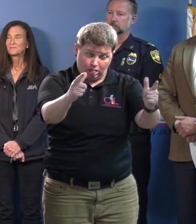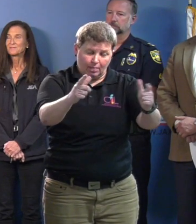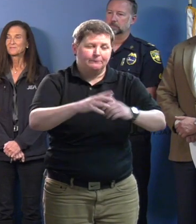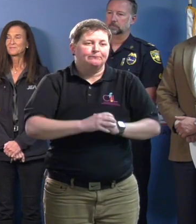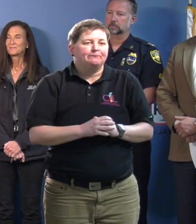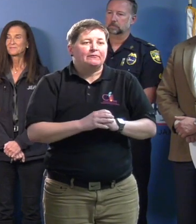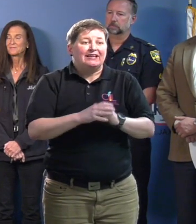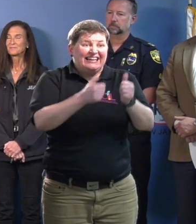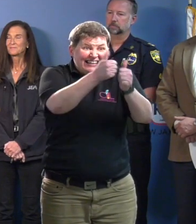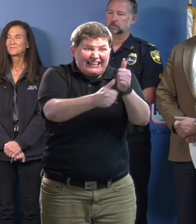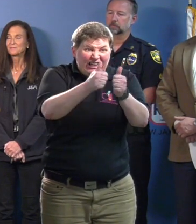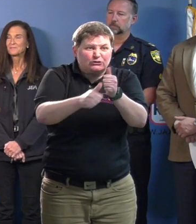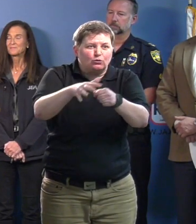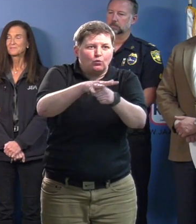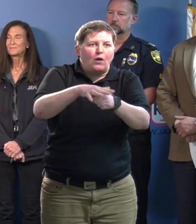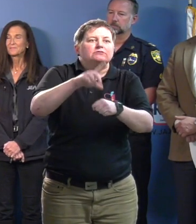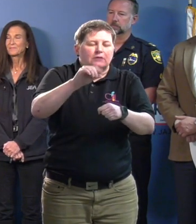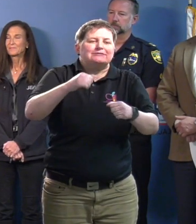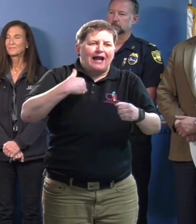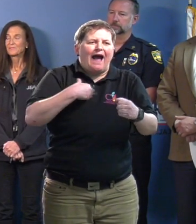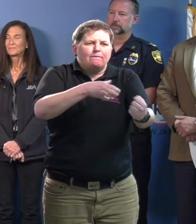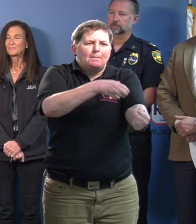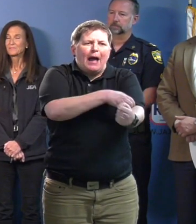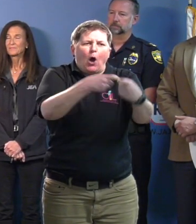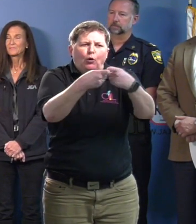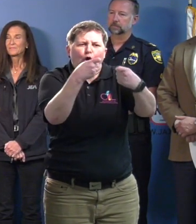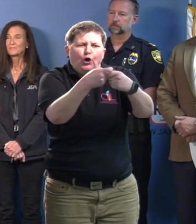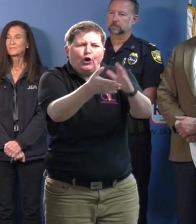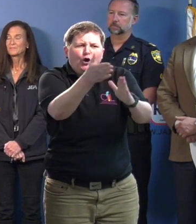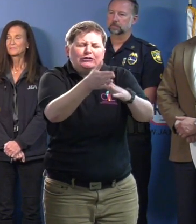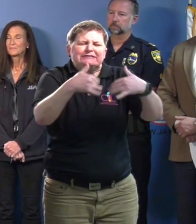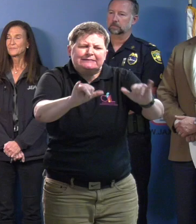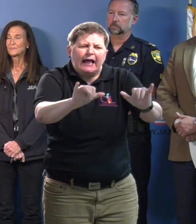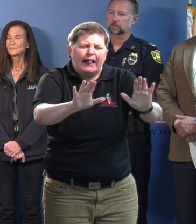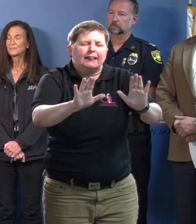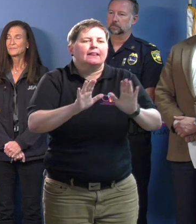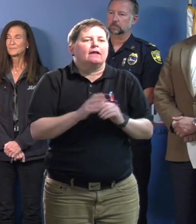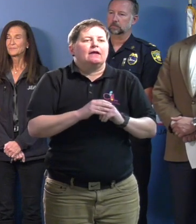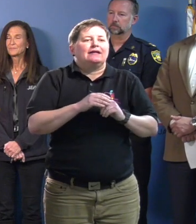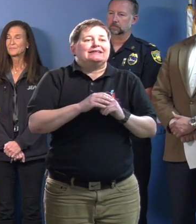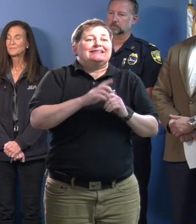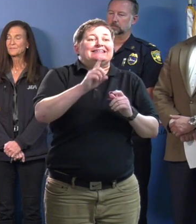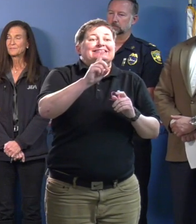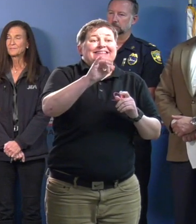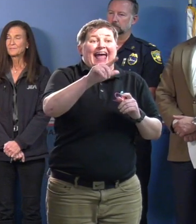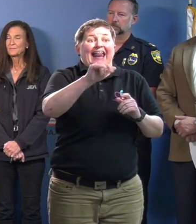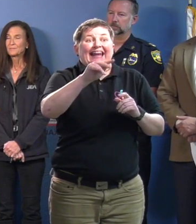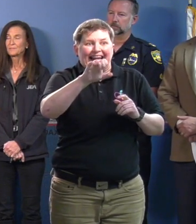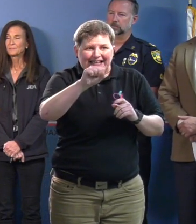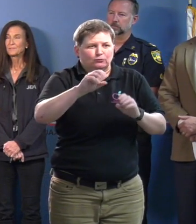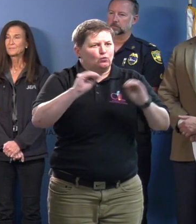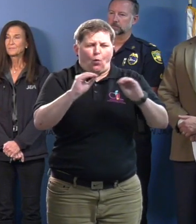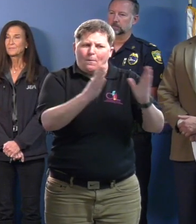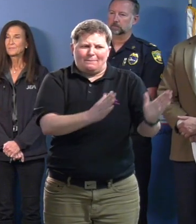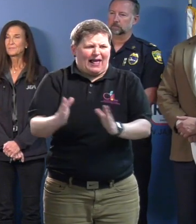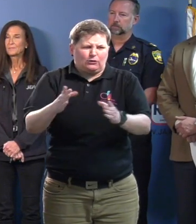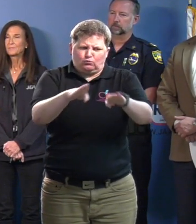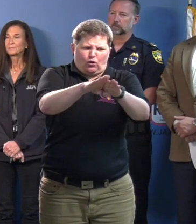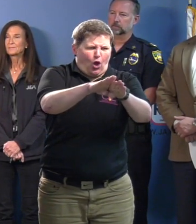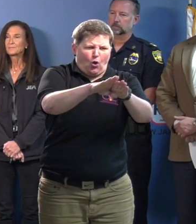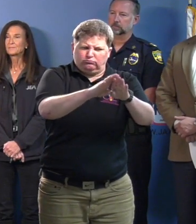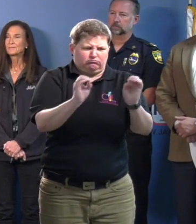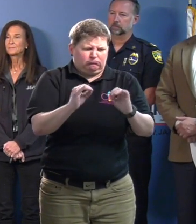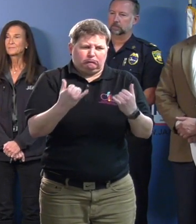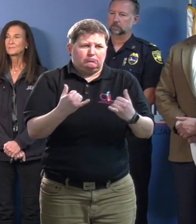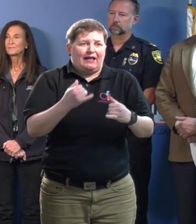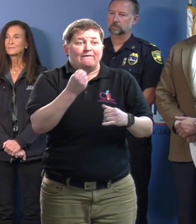does have power. Daly's has no plans to close their stores at this time. A few of their stations did run out